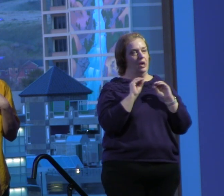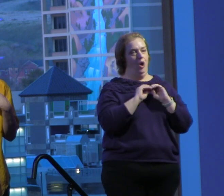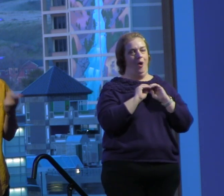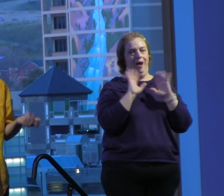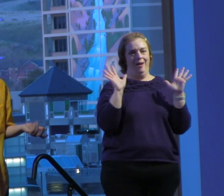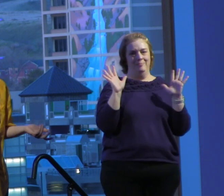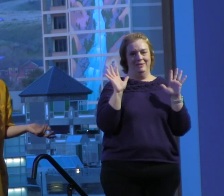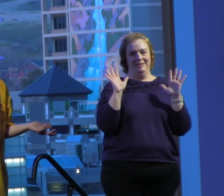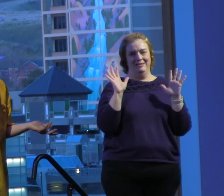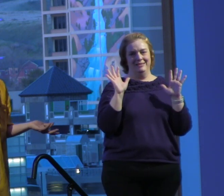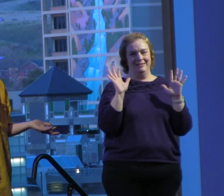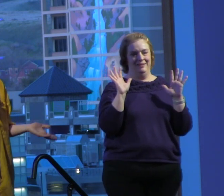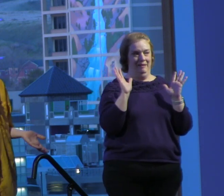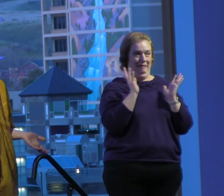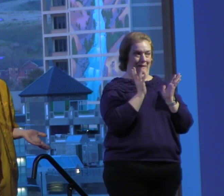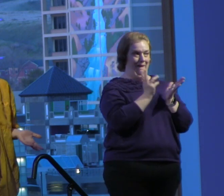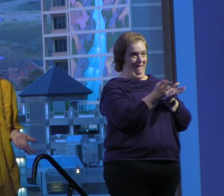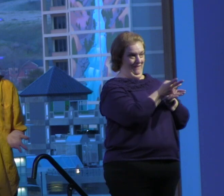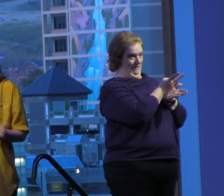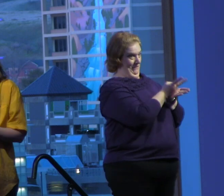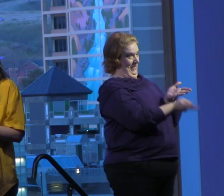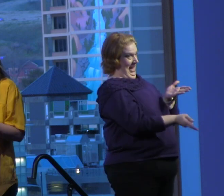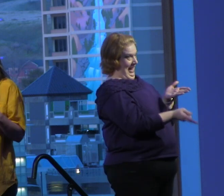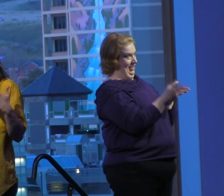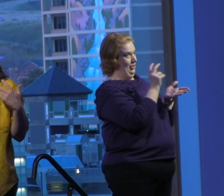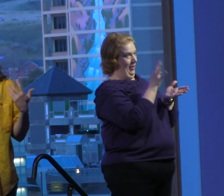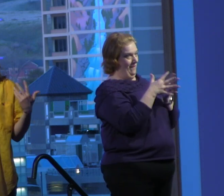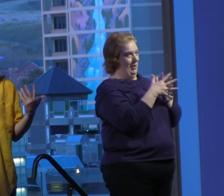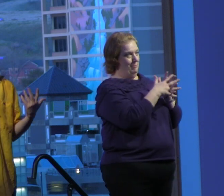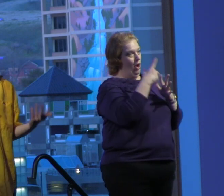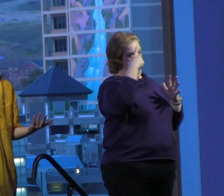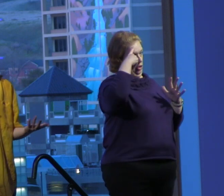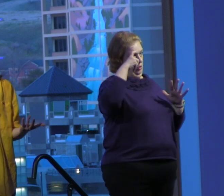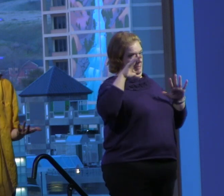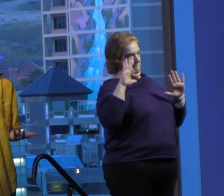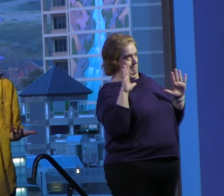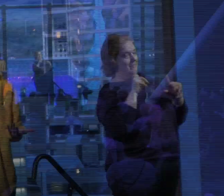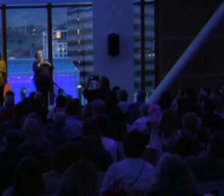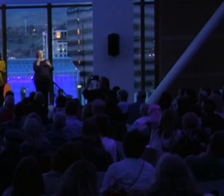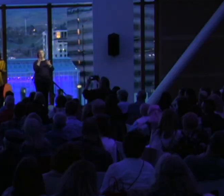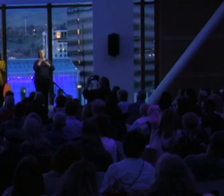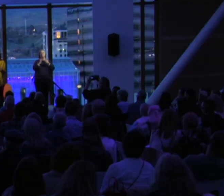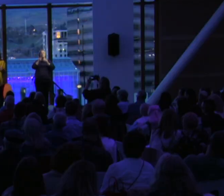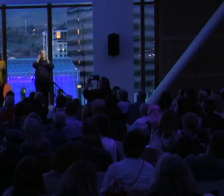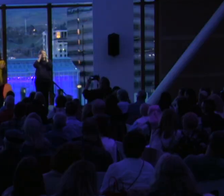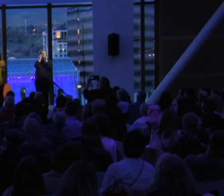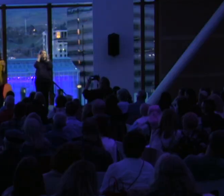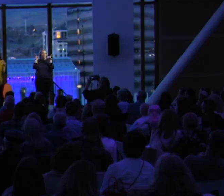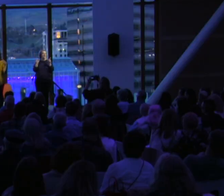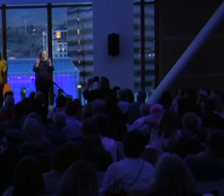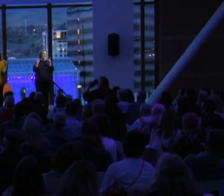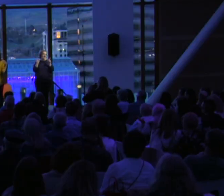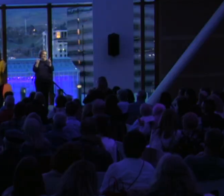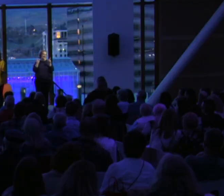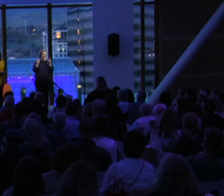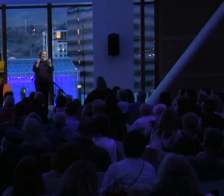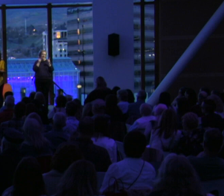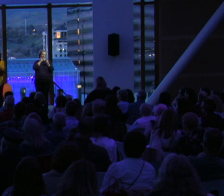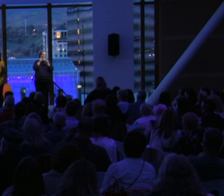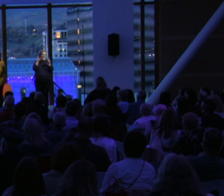obviously the failures of the American dreams, but maybe some of the surprise successes. We just want